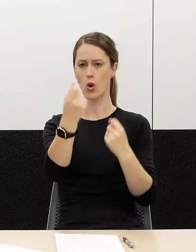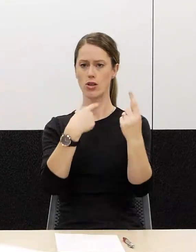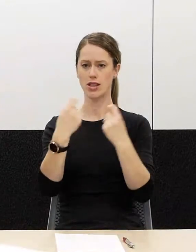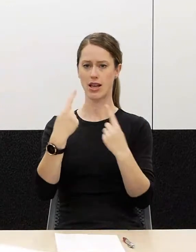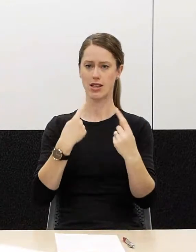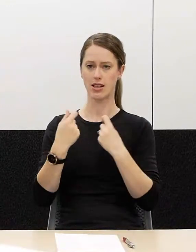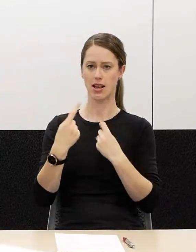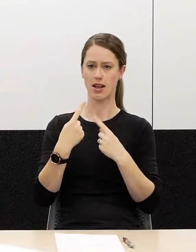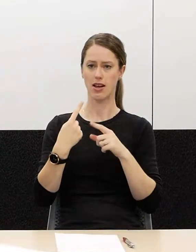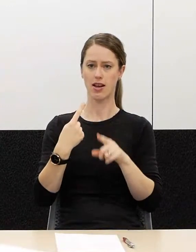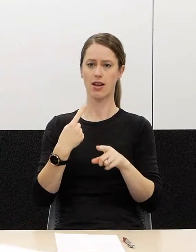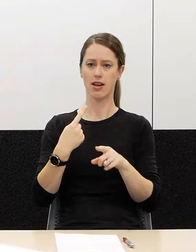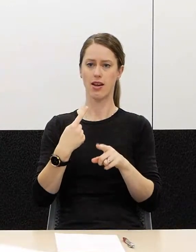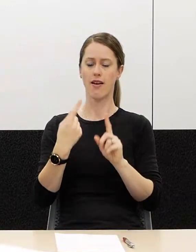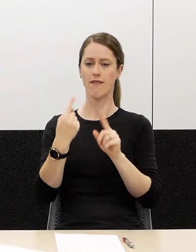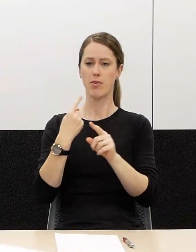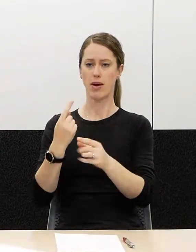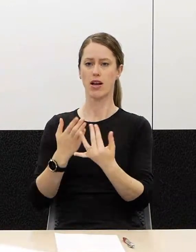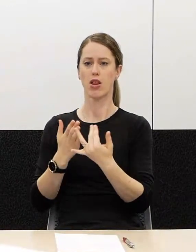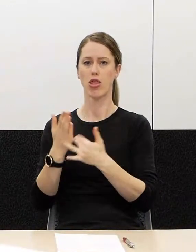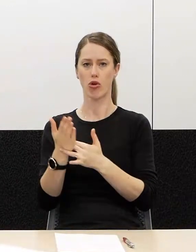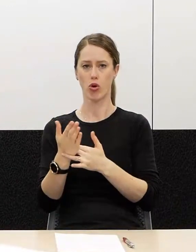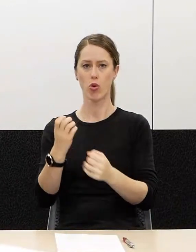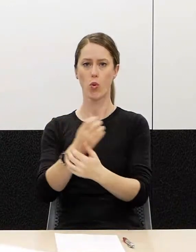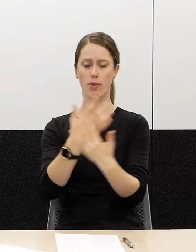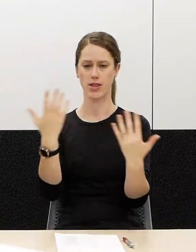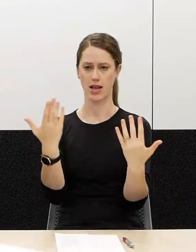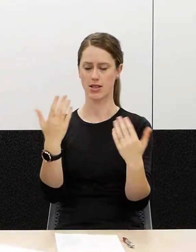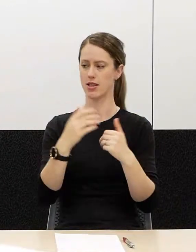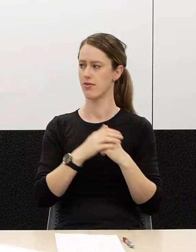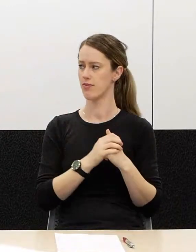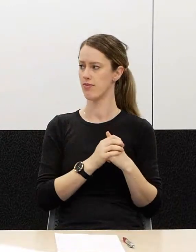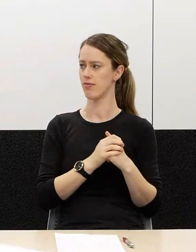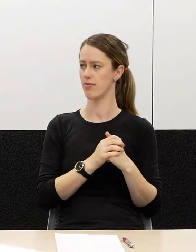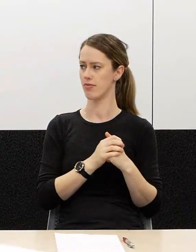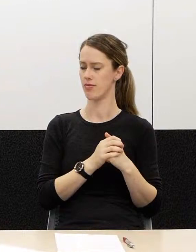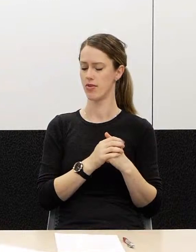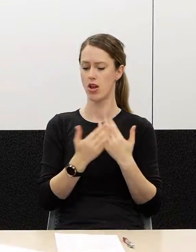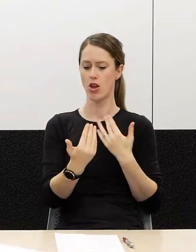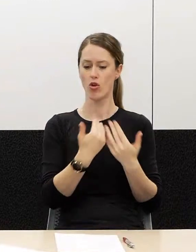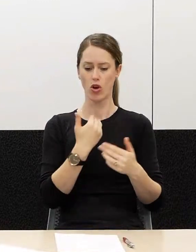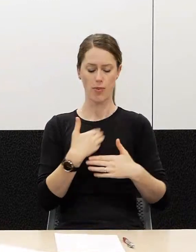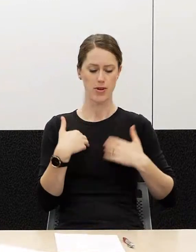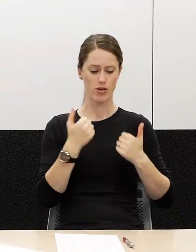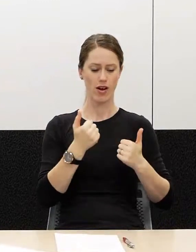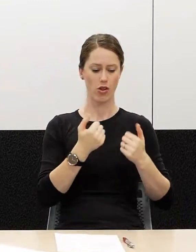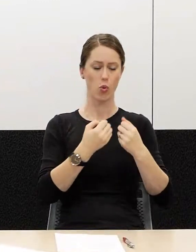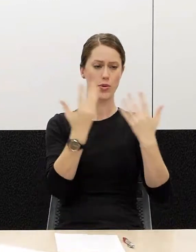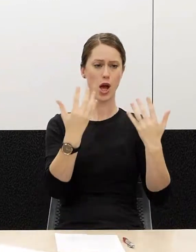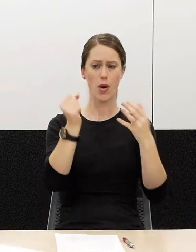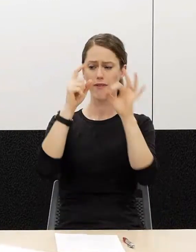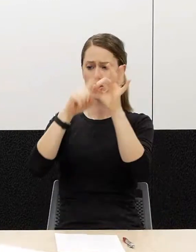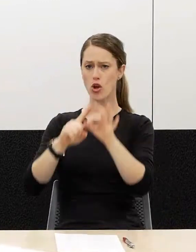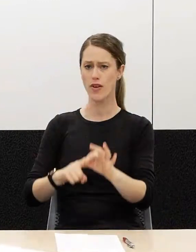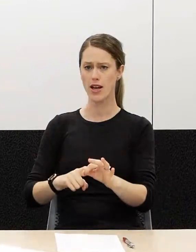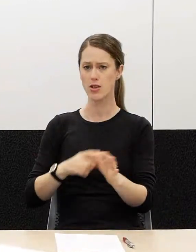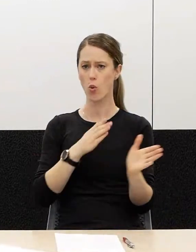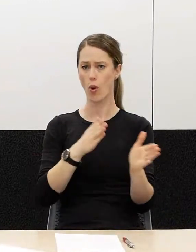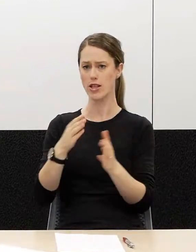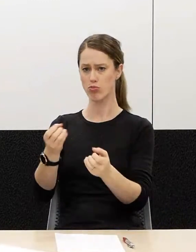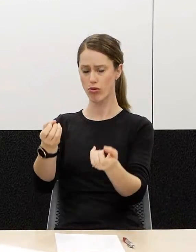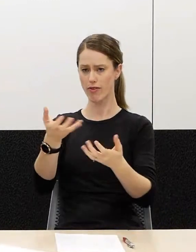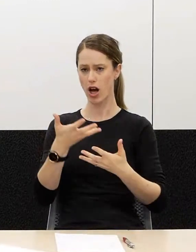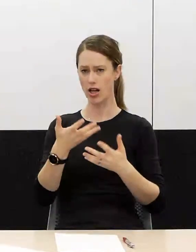in via our website, via the Ministry of Health website. There's some surveys, some ability to provide